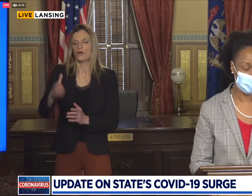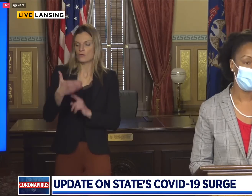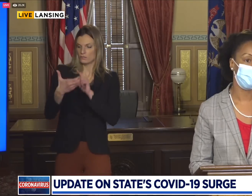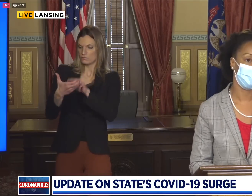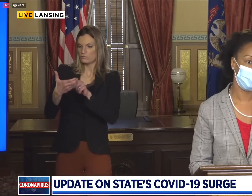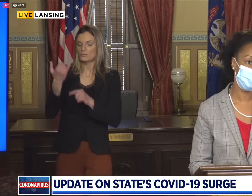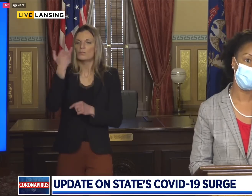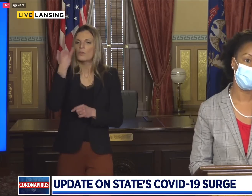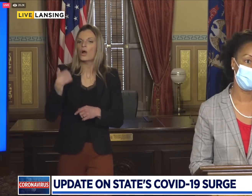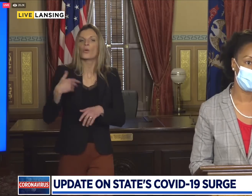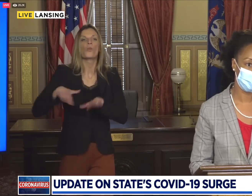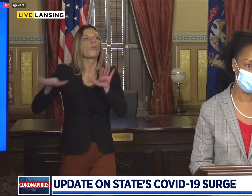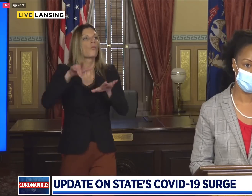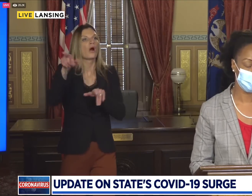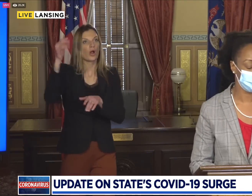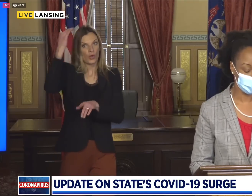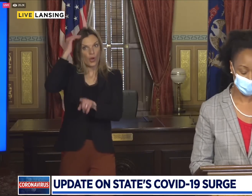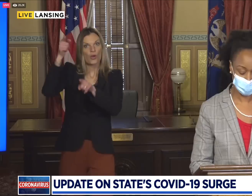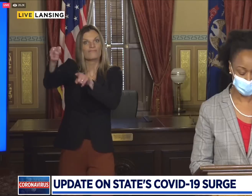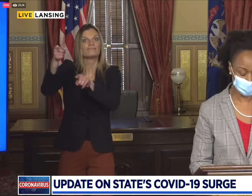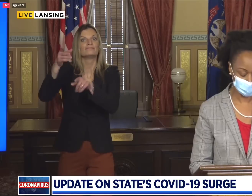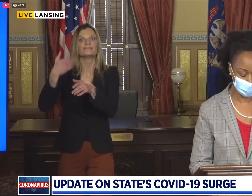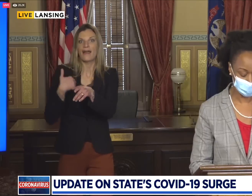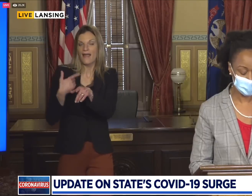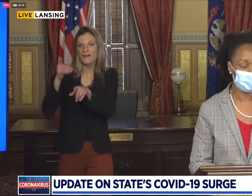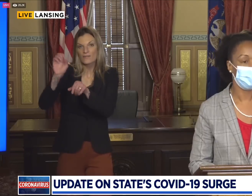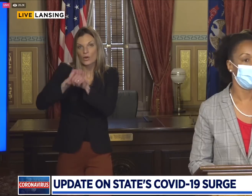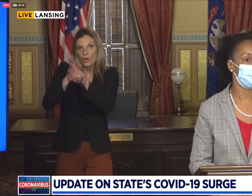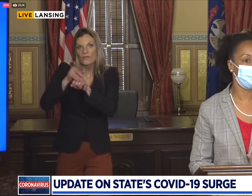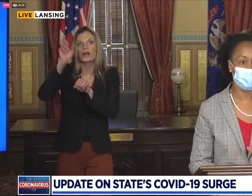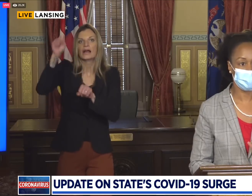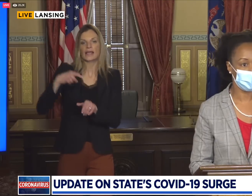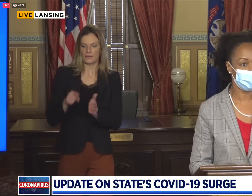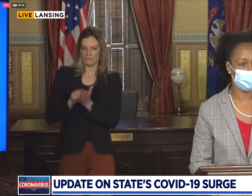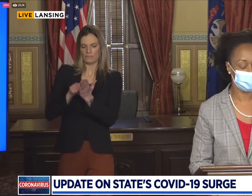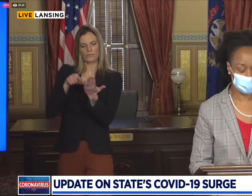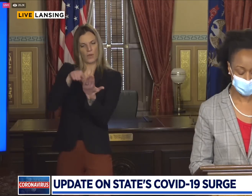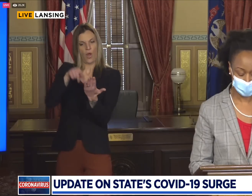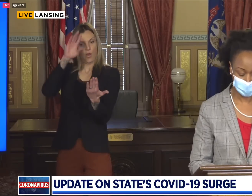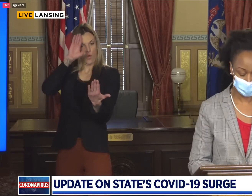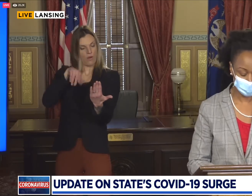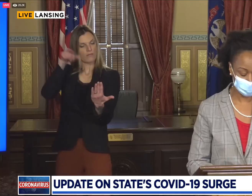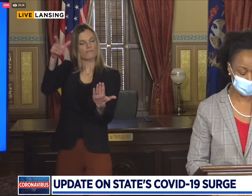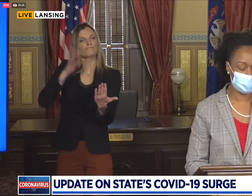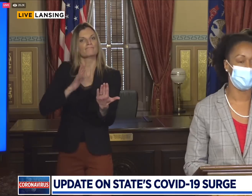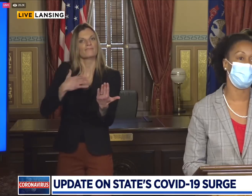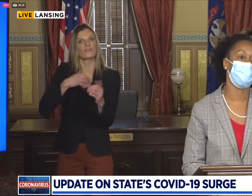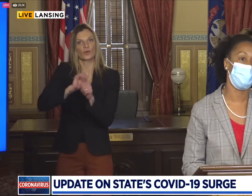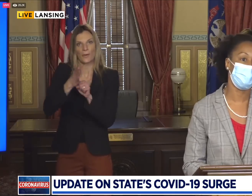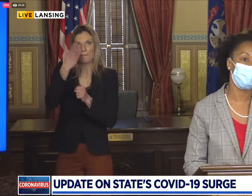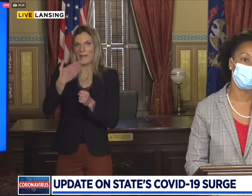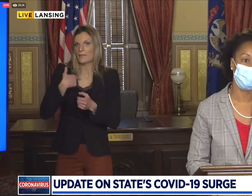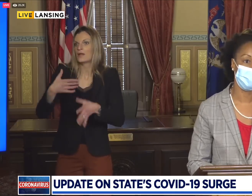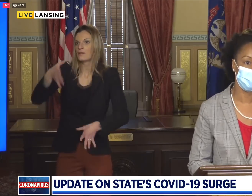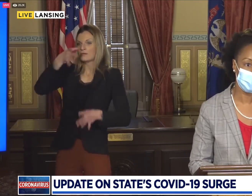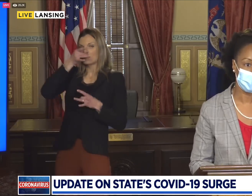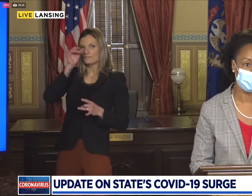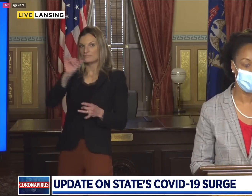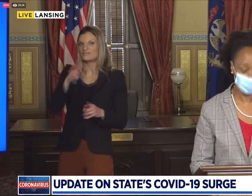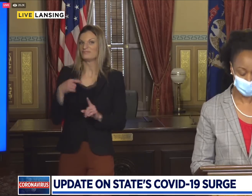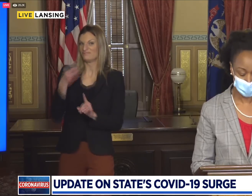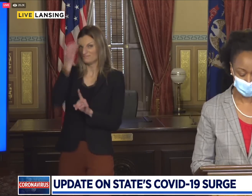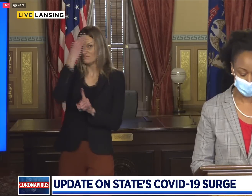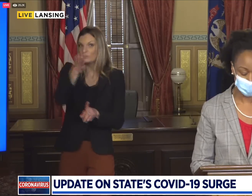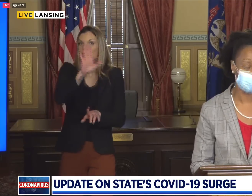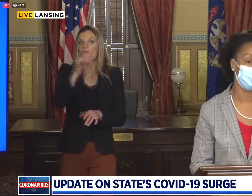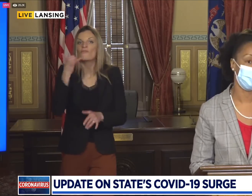COVID-19. So please go to the App Store, download it on your phone. Your privacy is protected, it's free, and it's one more tool that we